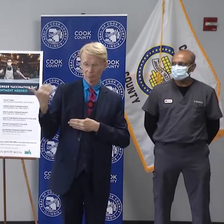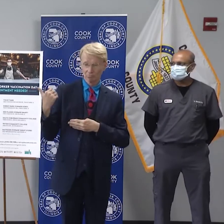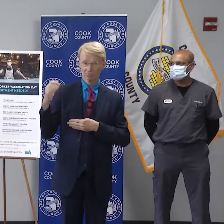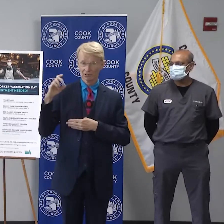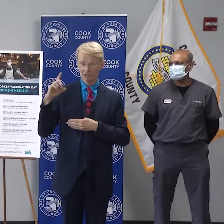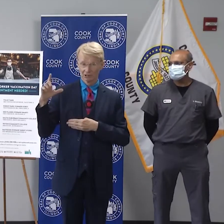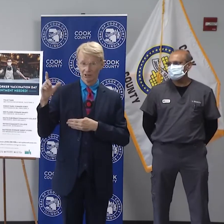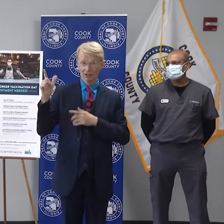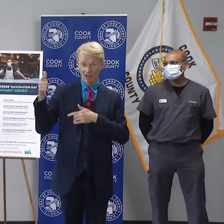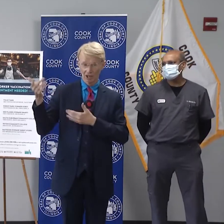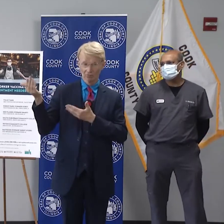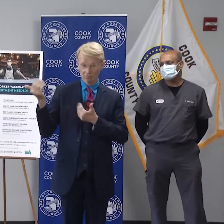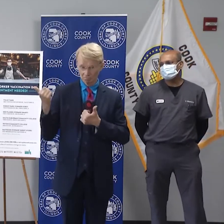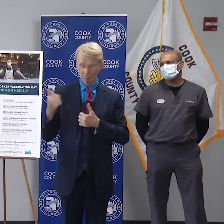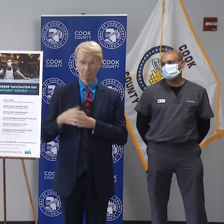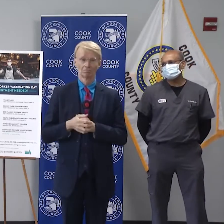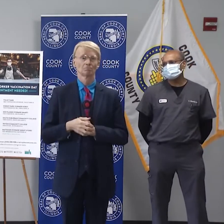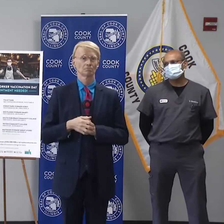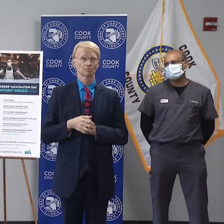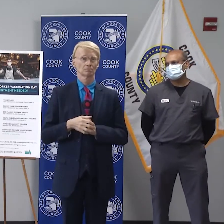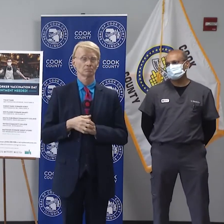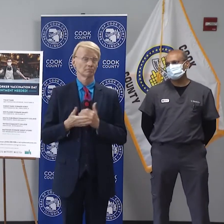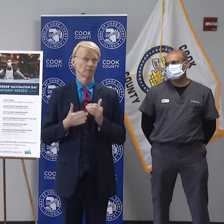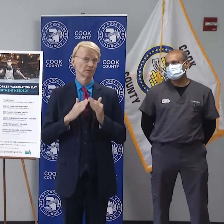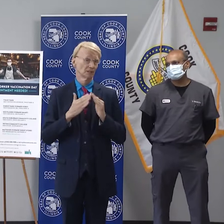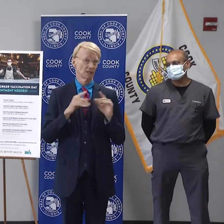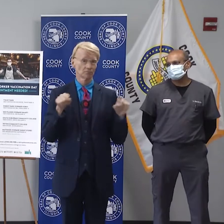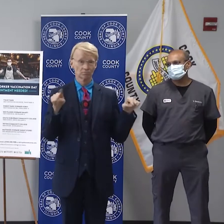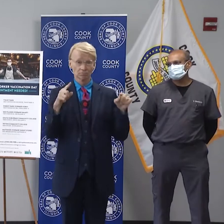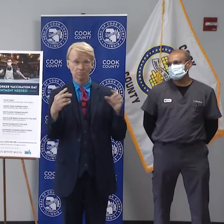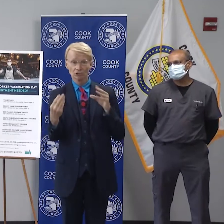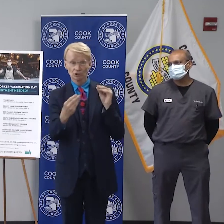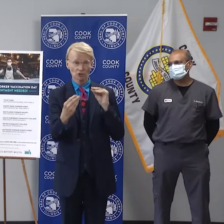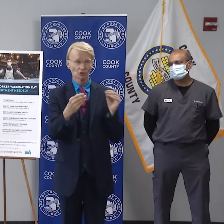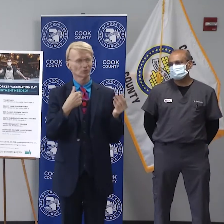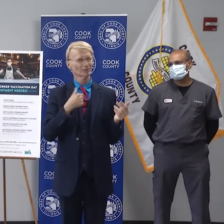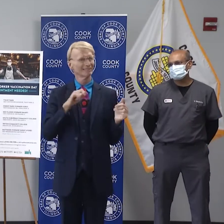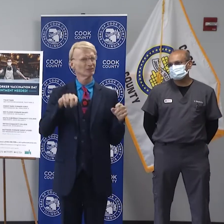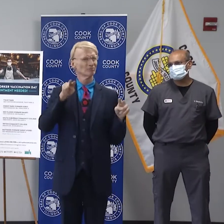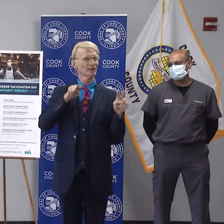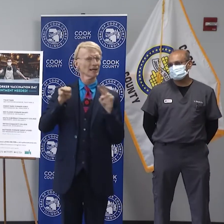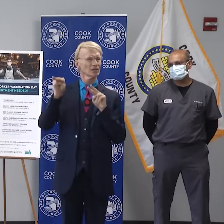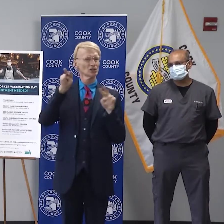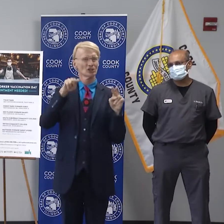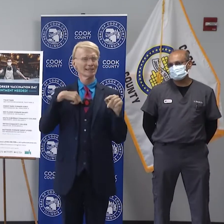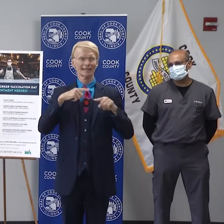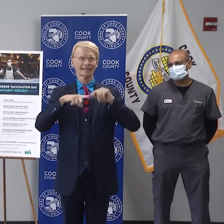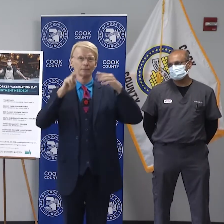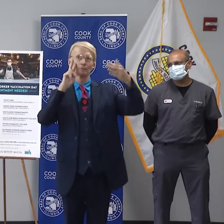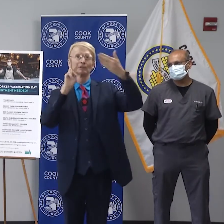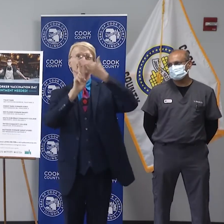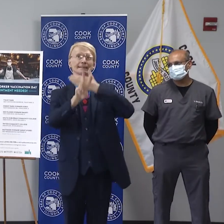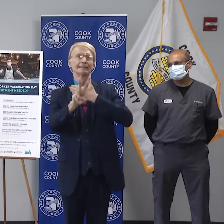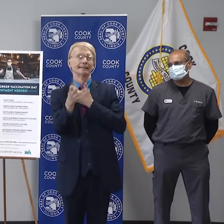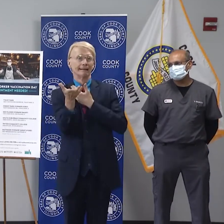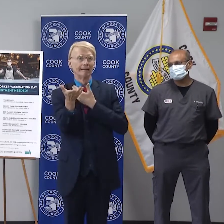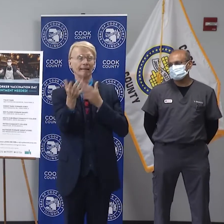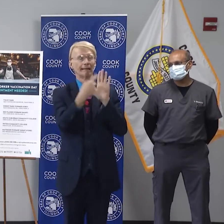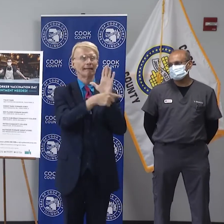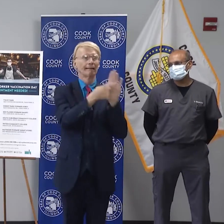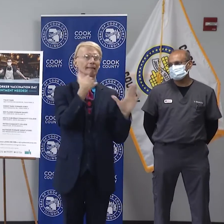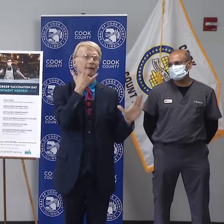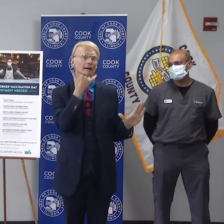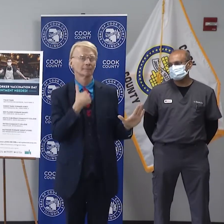Centers for Disease Control, as well as the city and other communities. We just continue to monitor. So I don't want to foreshadow anything and then have to correct